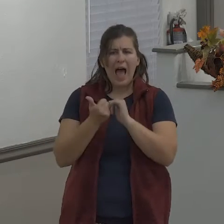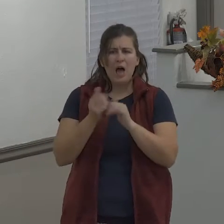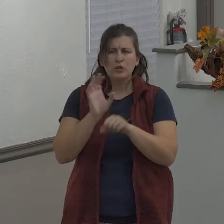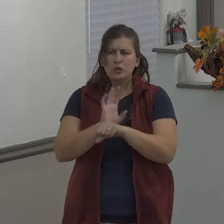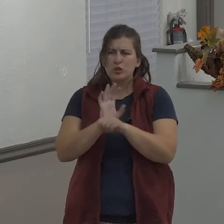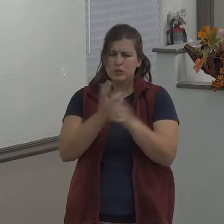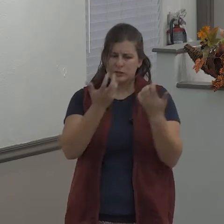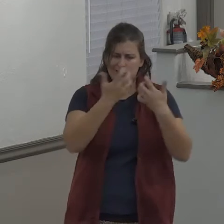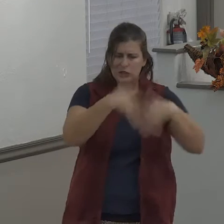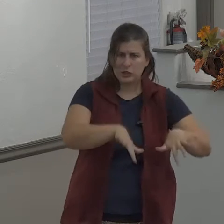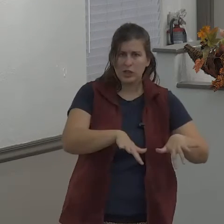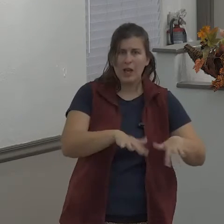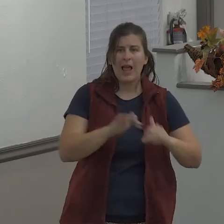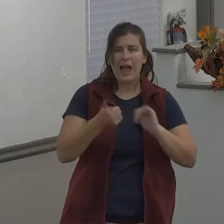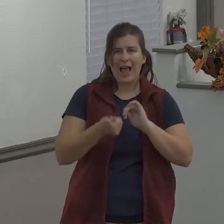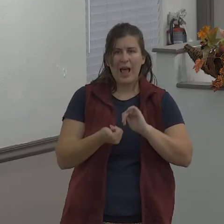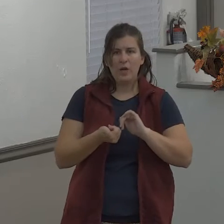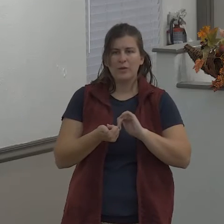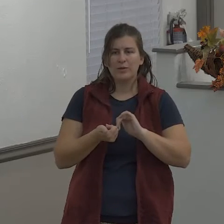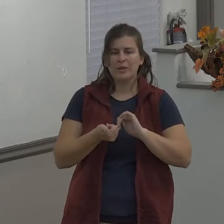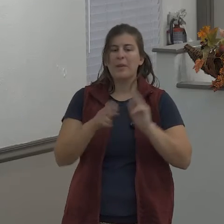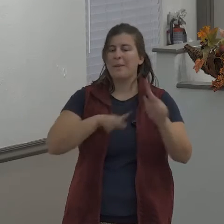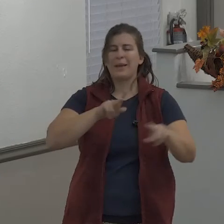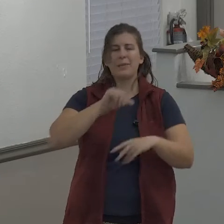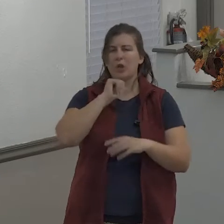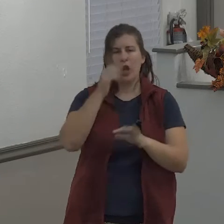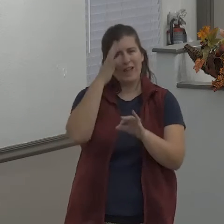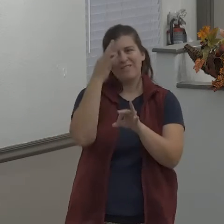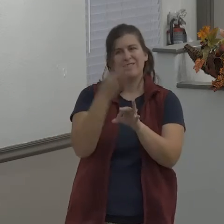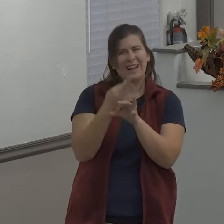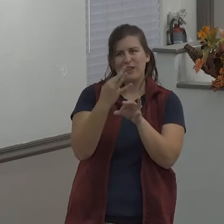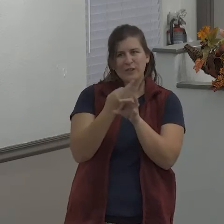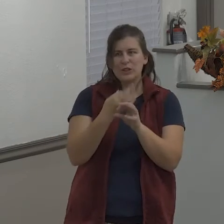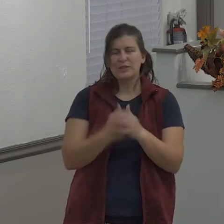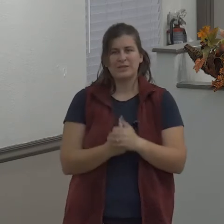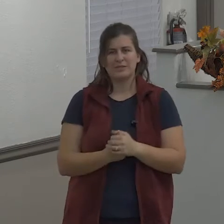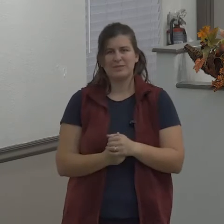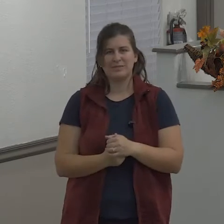And how does a church get torn down? Through unfaithfulness.